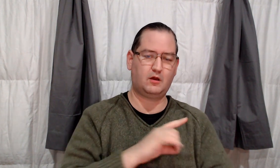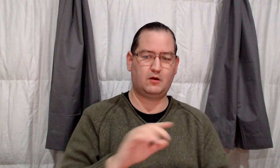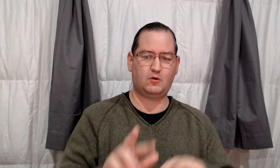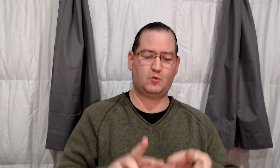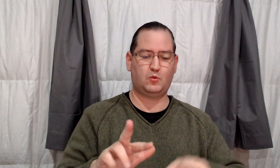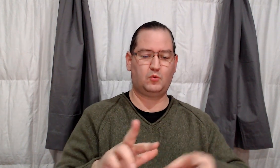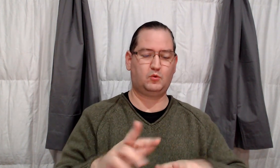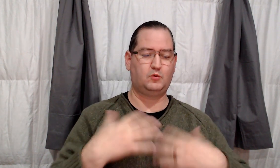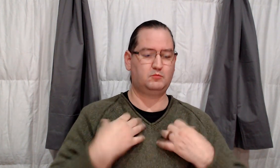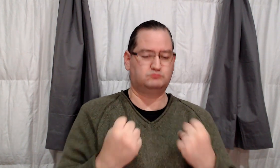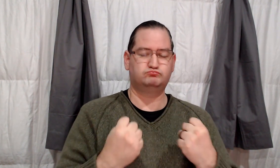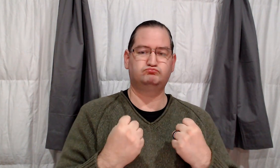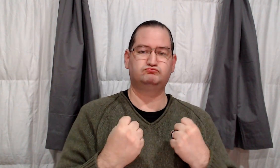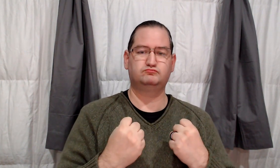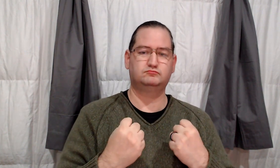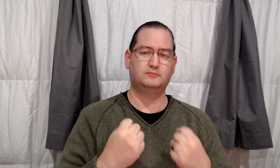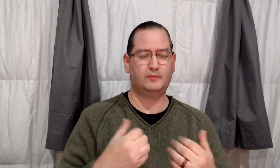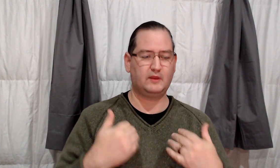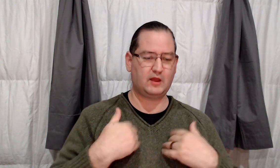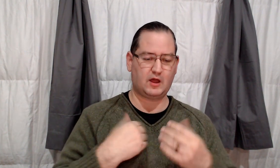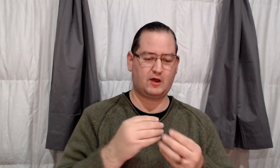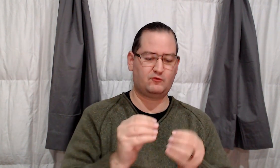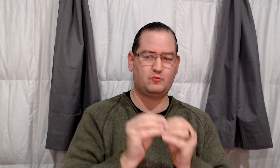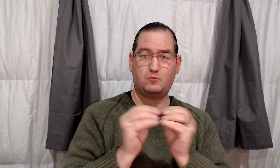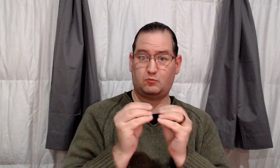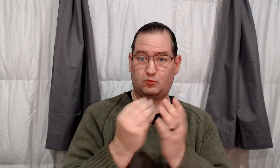you have every week to spend on the things you love and love doing.